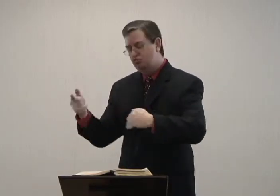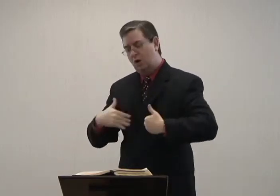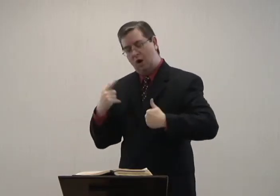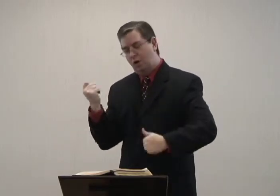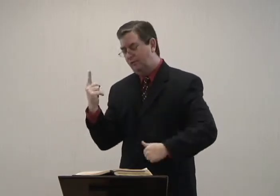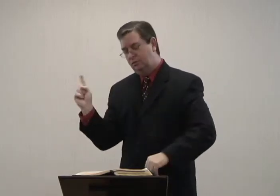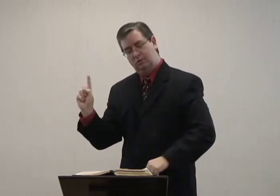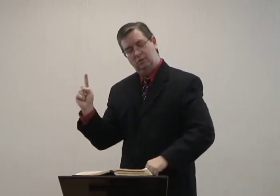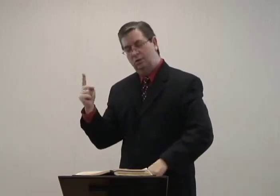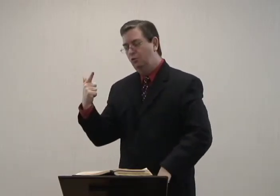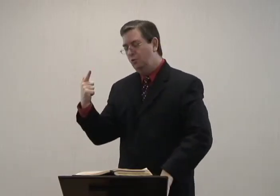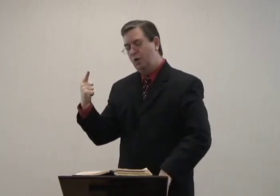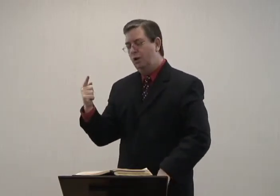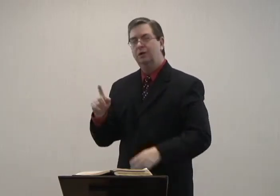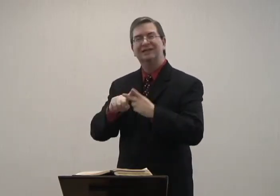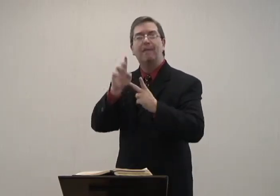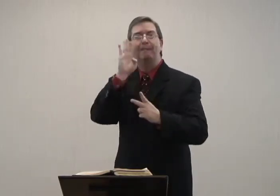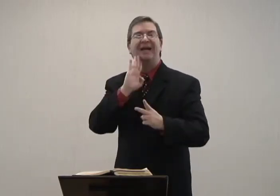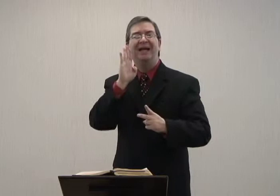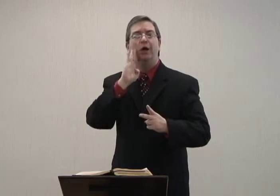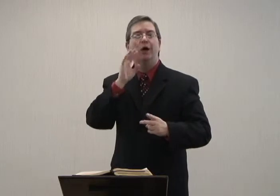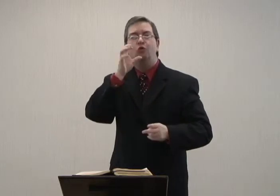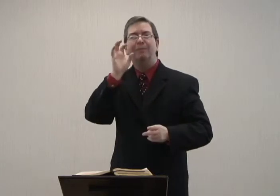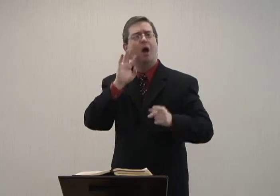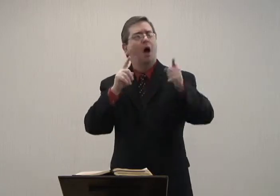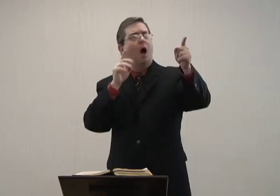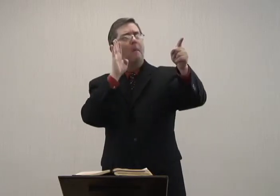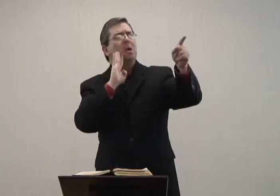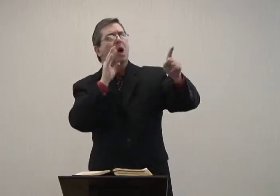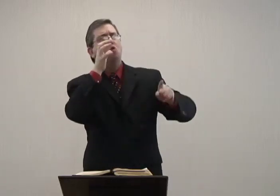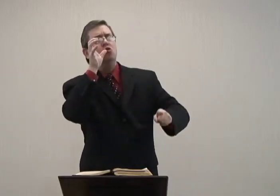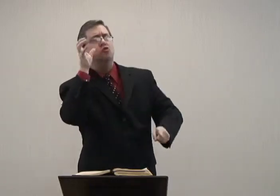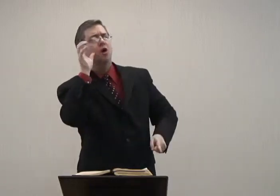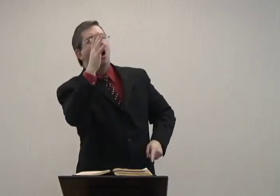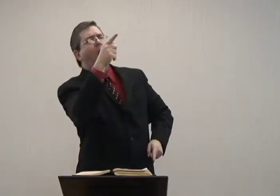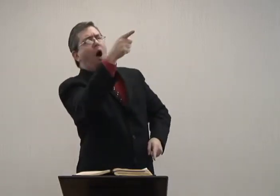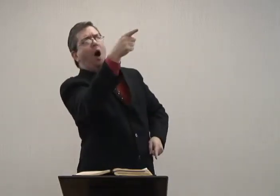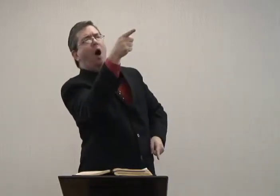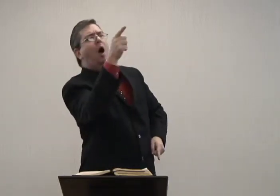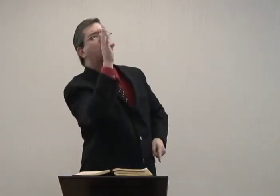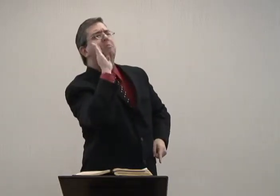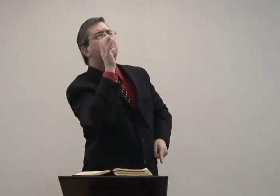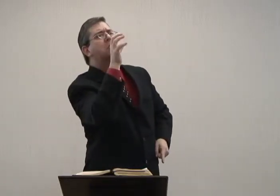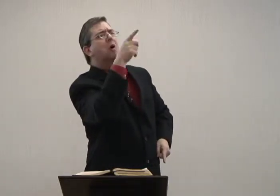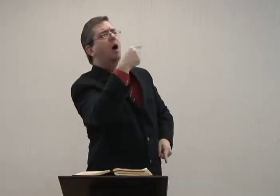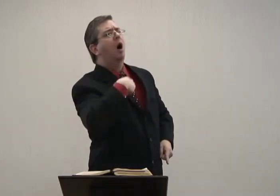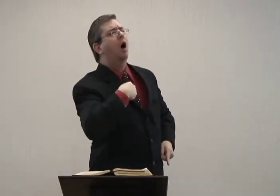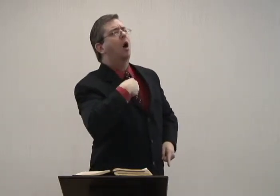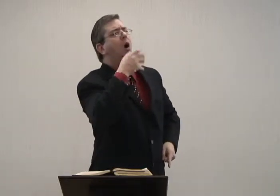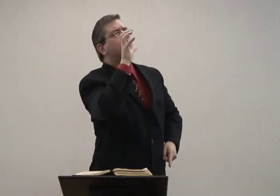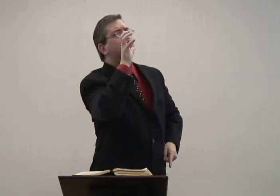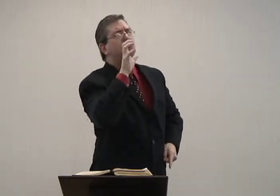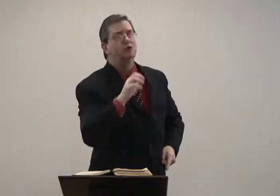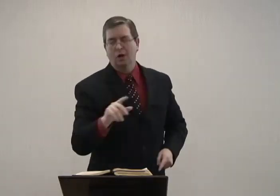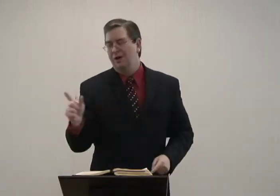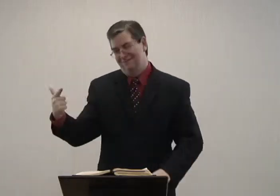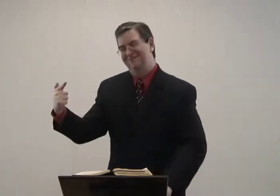My mom would say, no, you have to be 21, same with beer. I would say, why do you drink beer? I want to